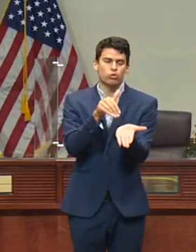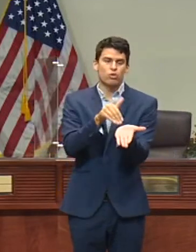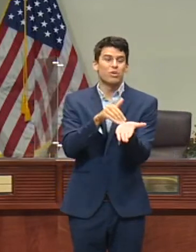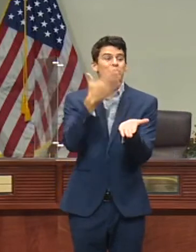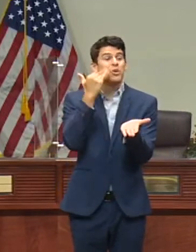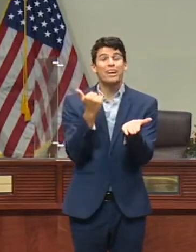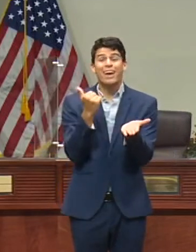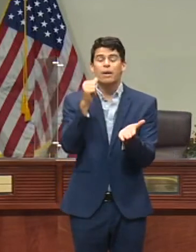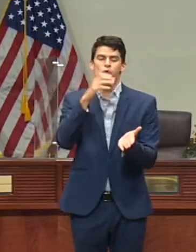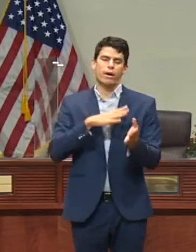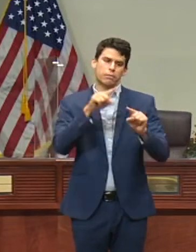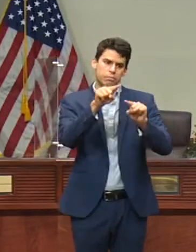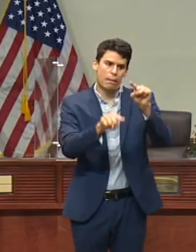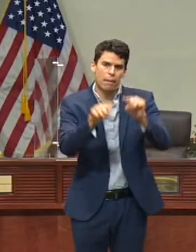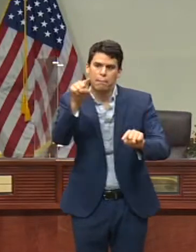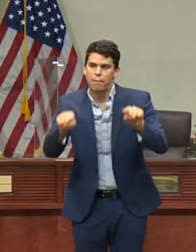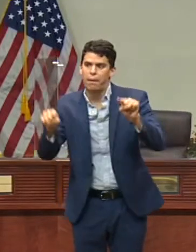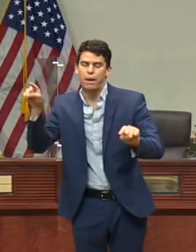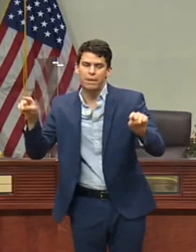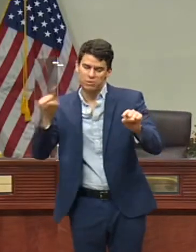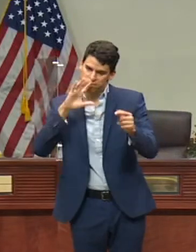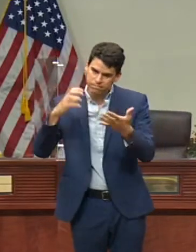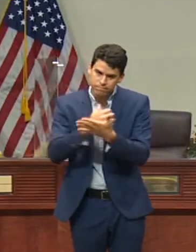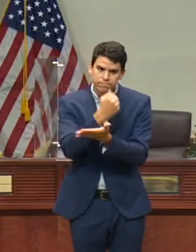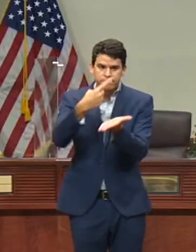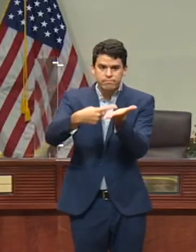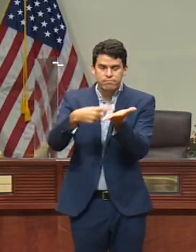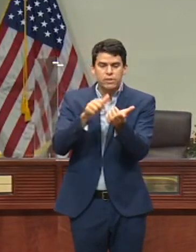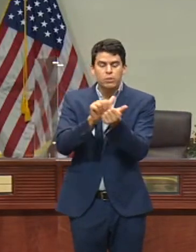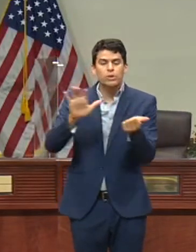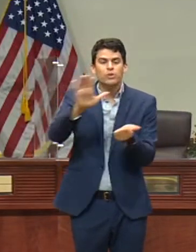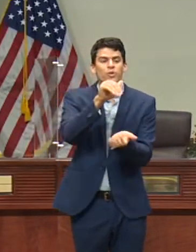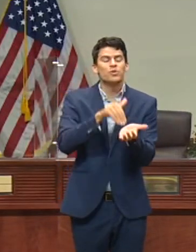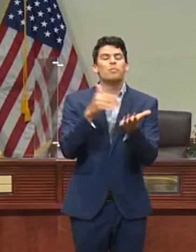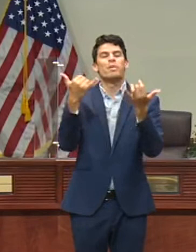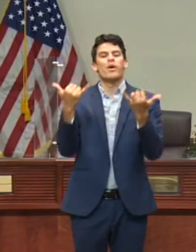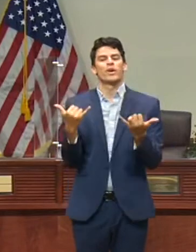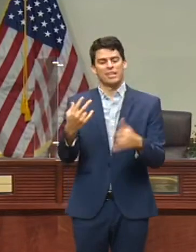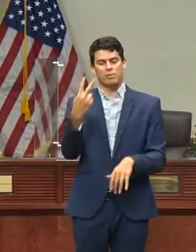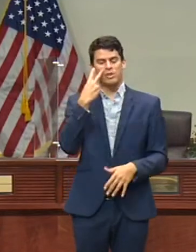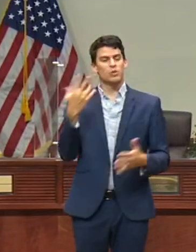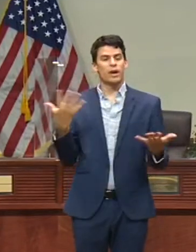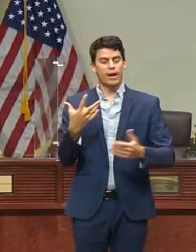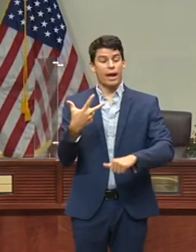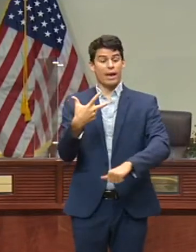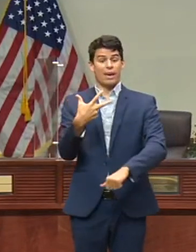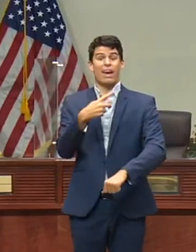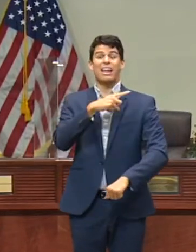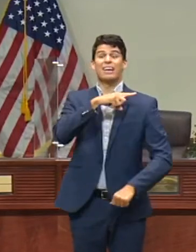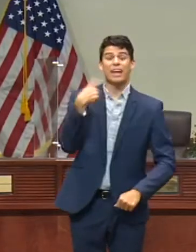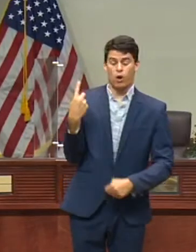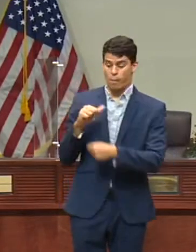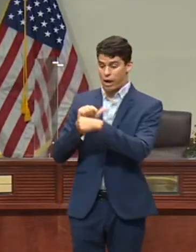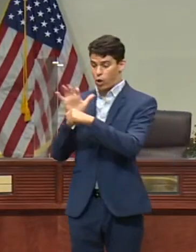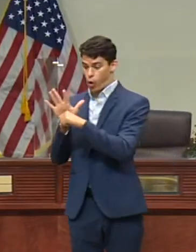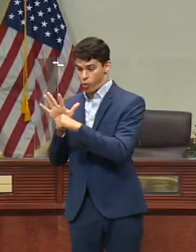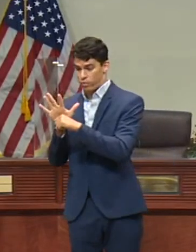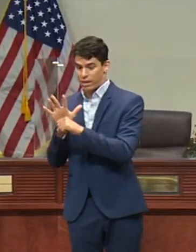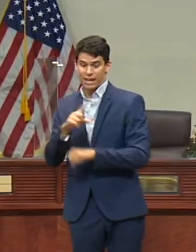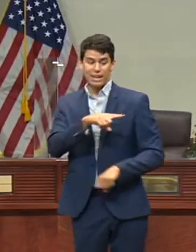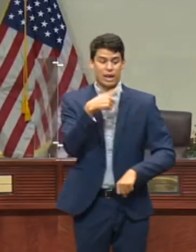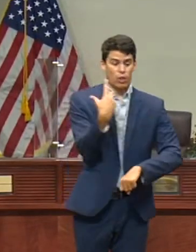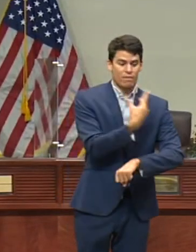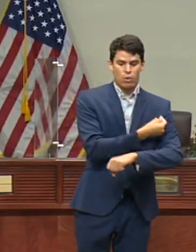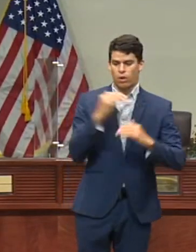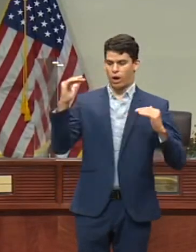diferentes, pero creo que más y más estamos viendo que la balanza se va hacia que hay mucho menos riesgo con la vacuna que